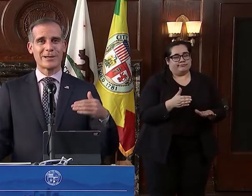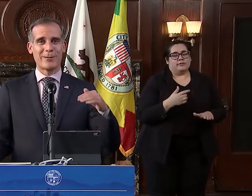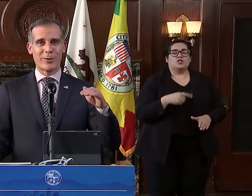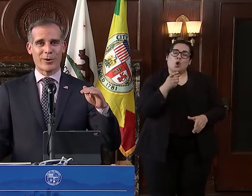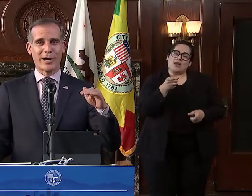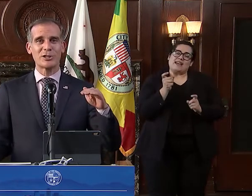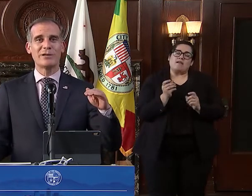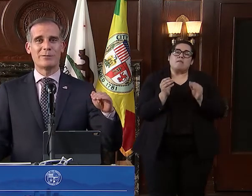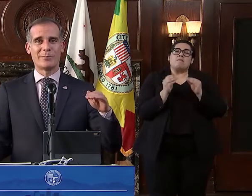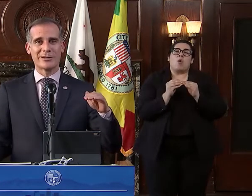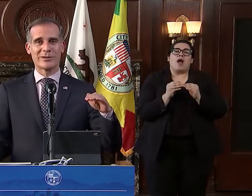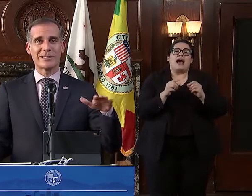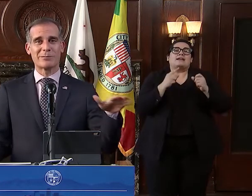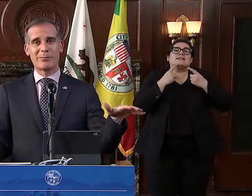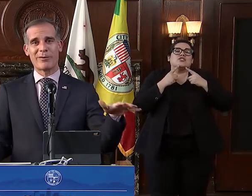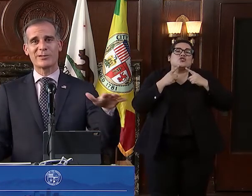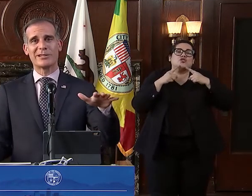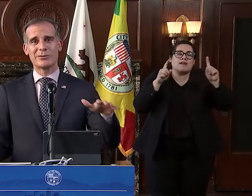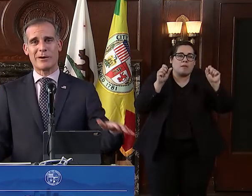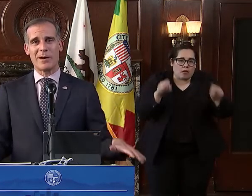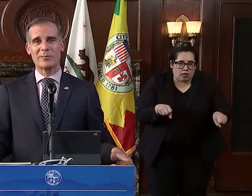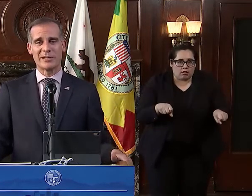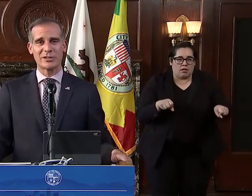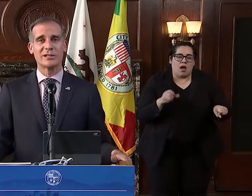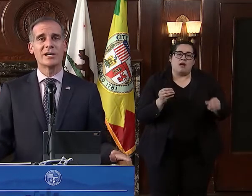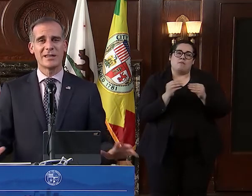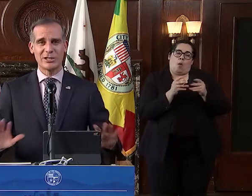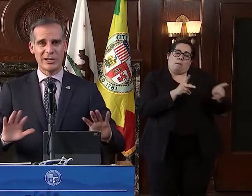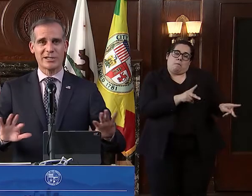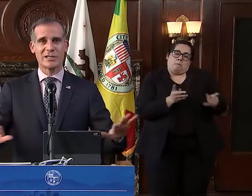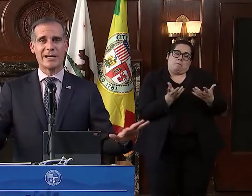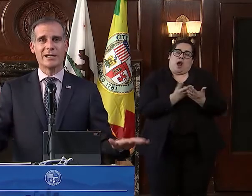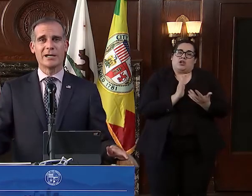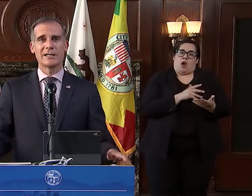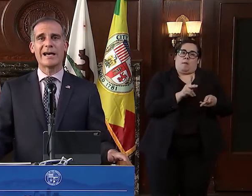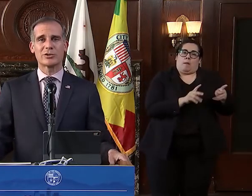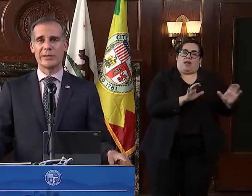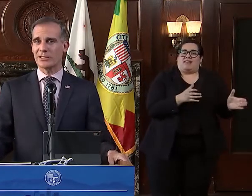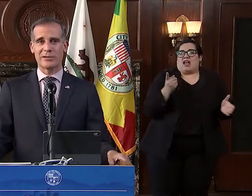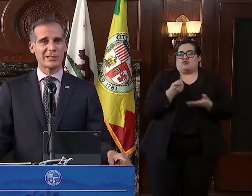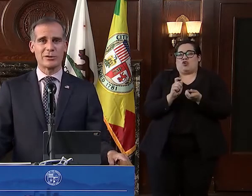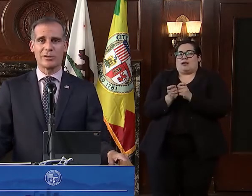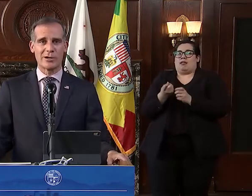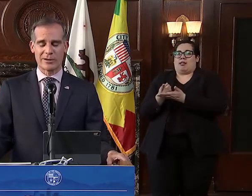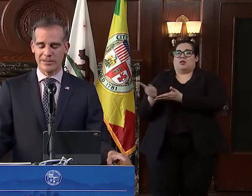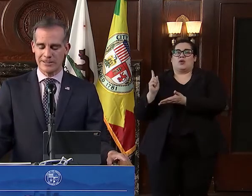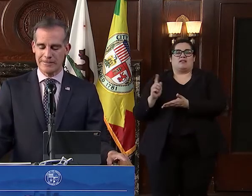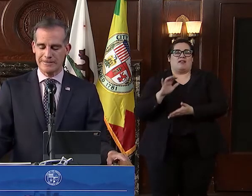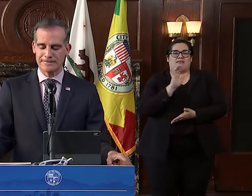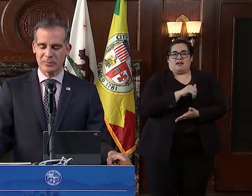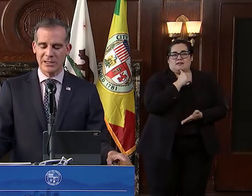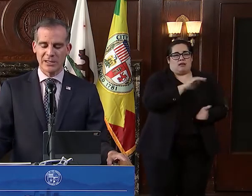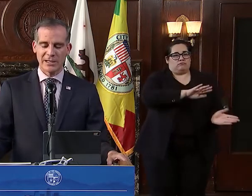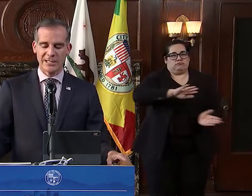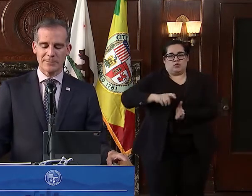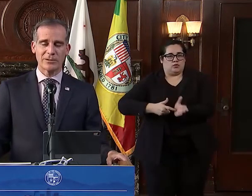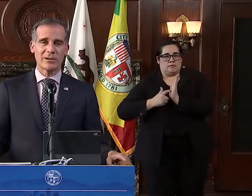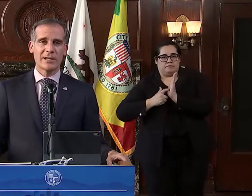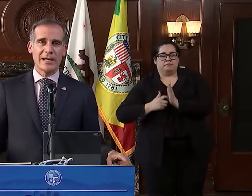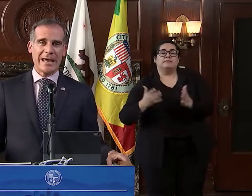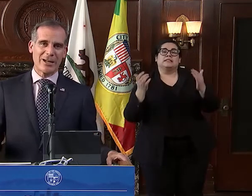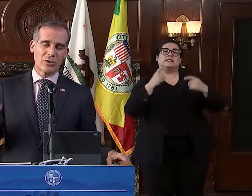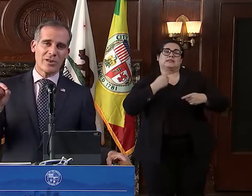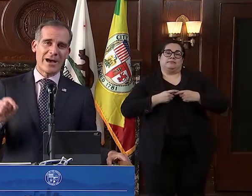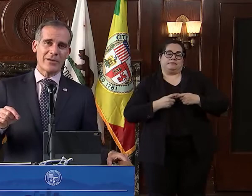give us a more achievable metric that's proportionate to our population. They changed that last week, so that's no longer on the table. En